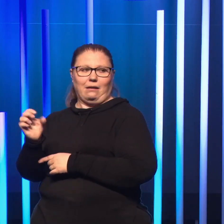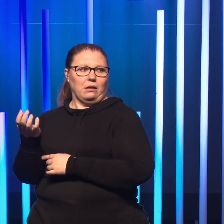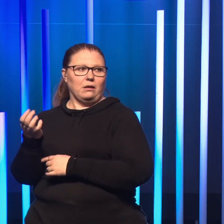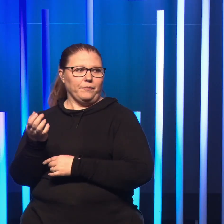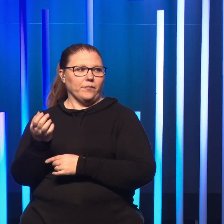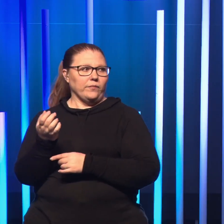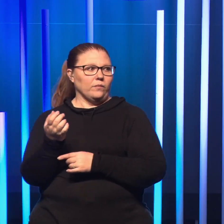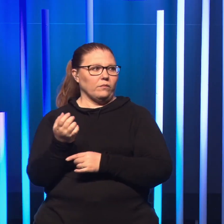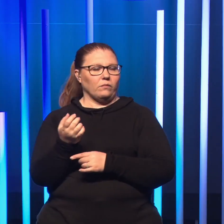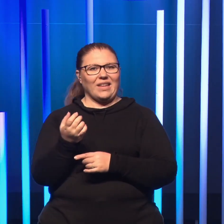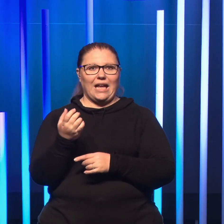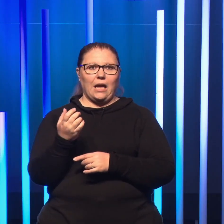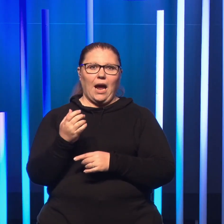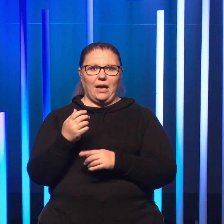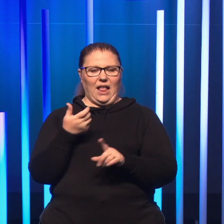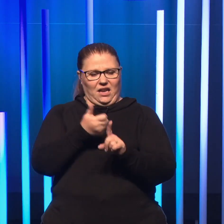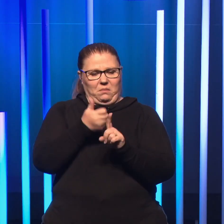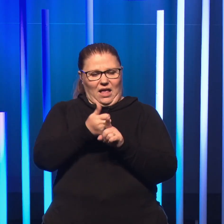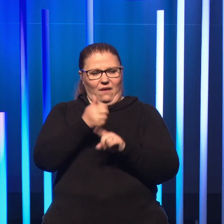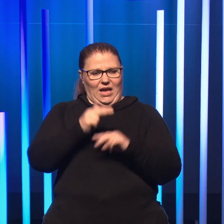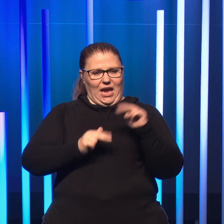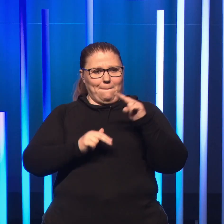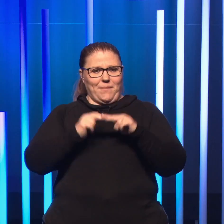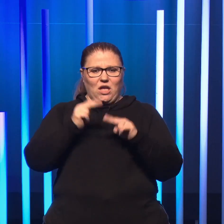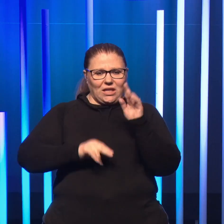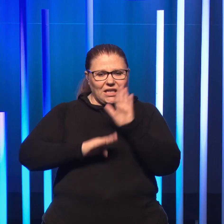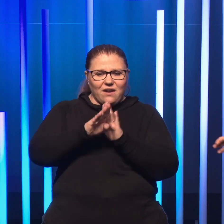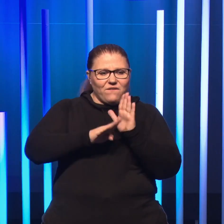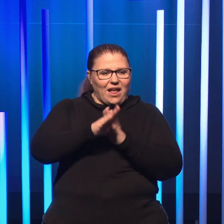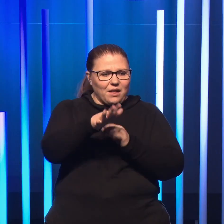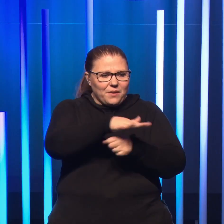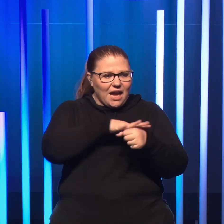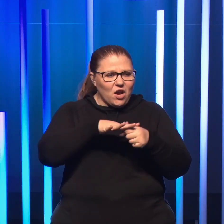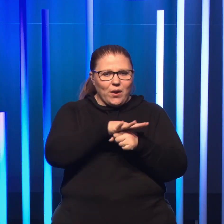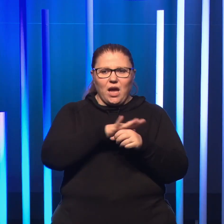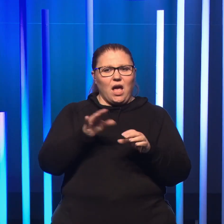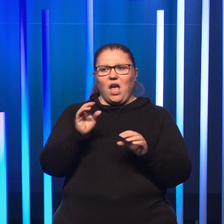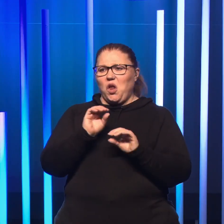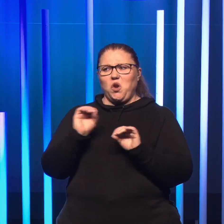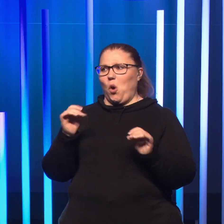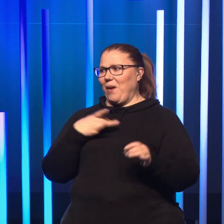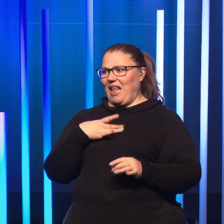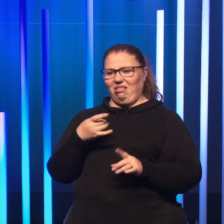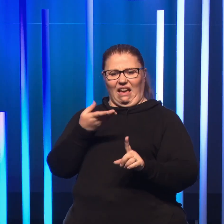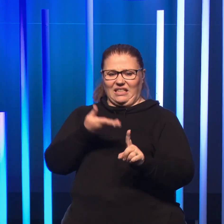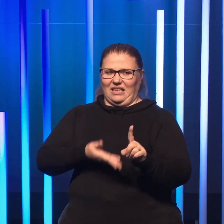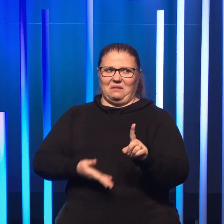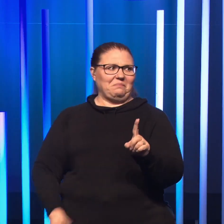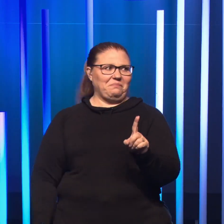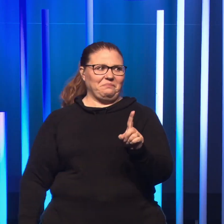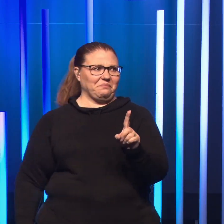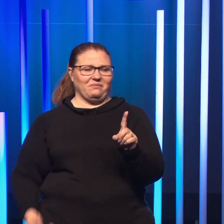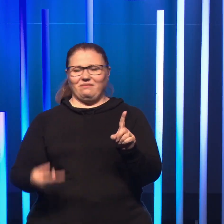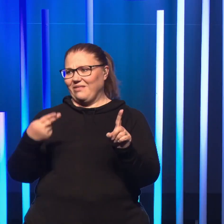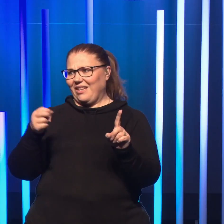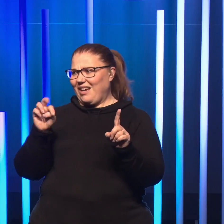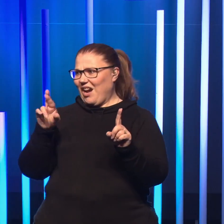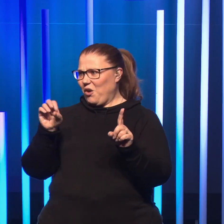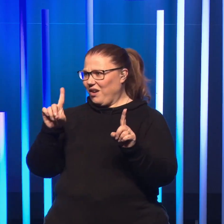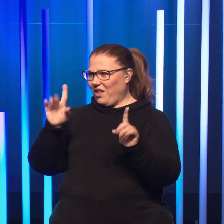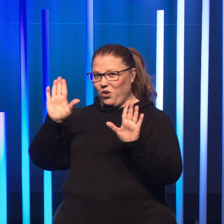he kind of he built up the area, but he was kind of brutal. Nobody liked him at all. Nobody liked Herod the Great. And so when Herod the Great